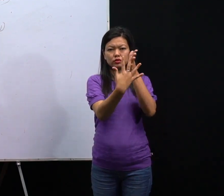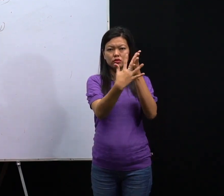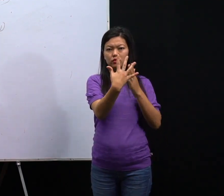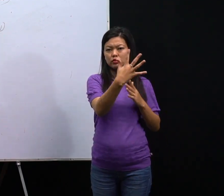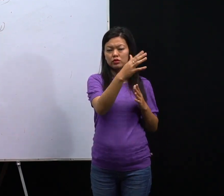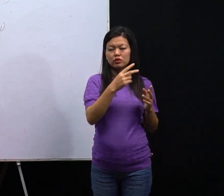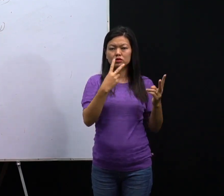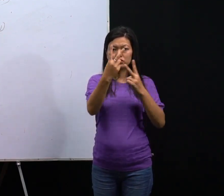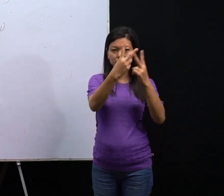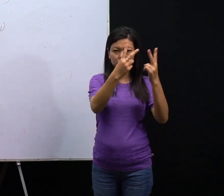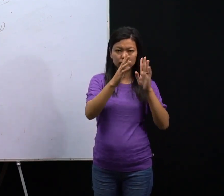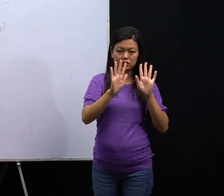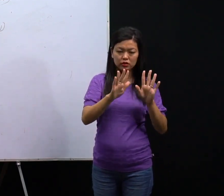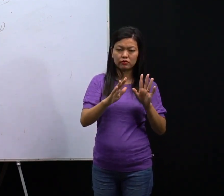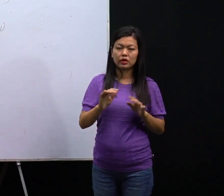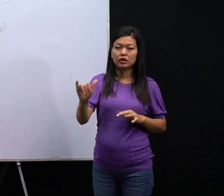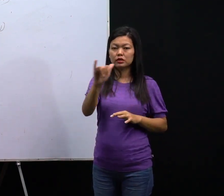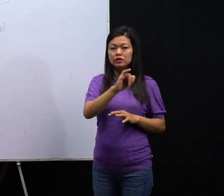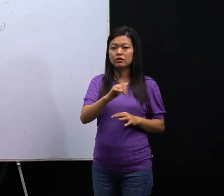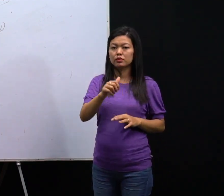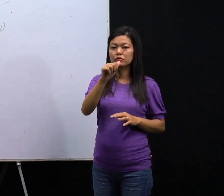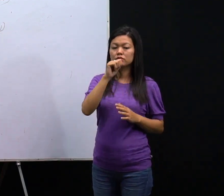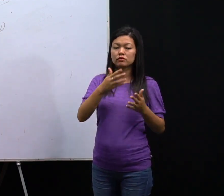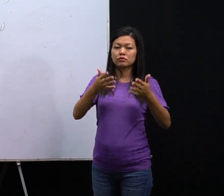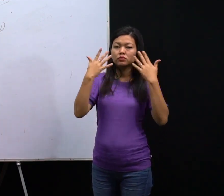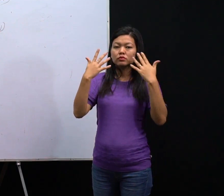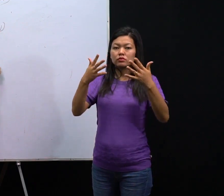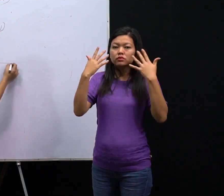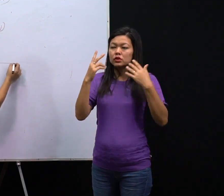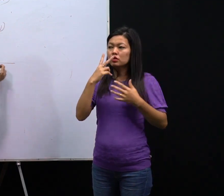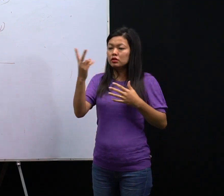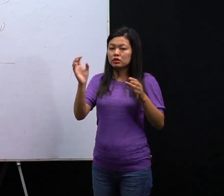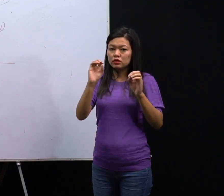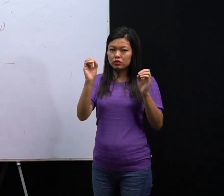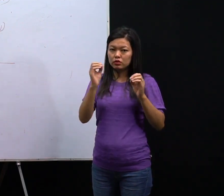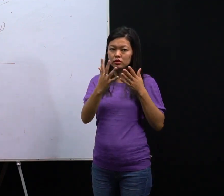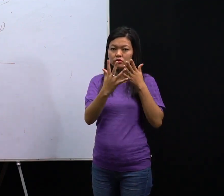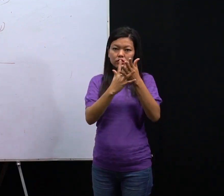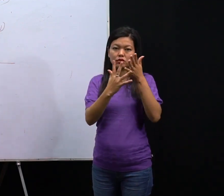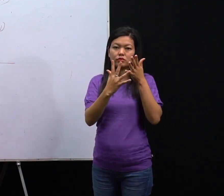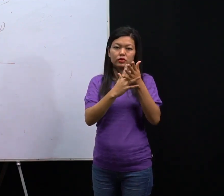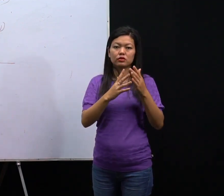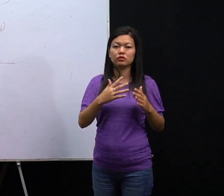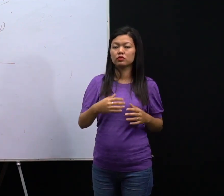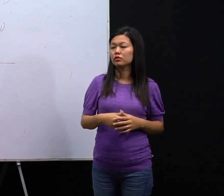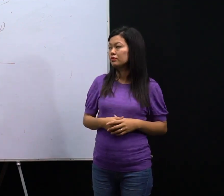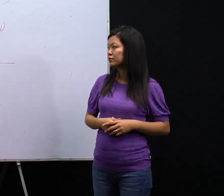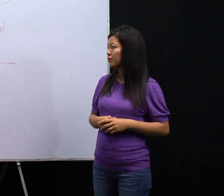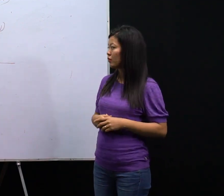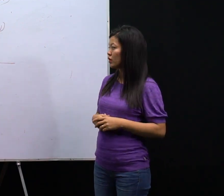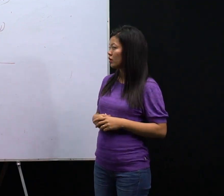Okay, air is also transparent, right? Now, so let's say this is the first medium, okay,